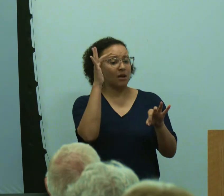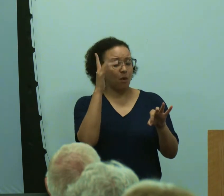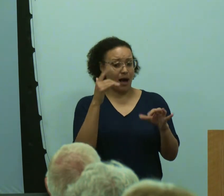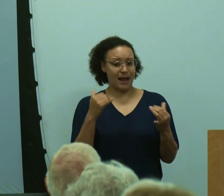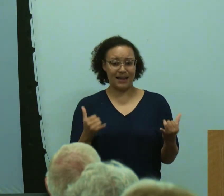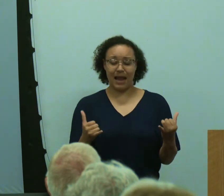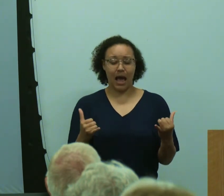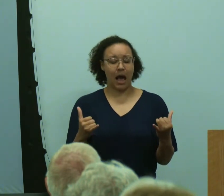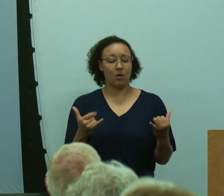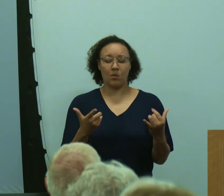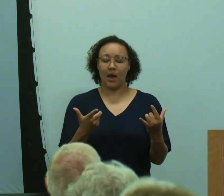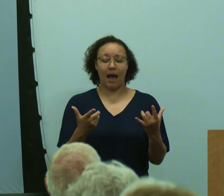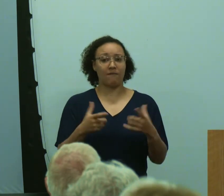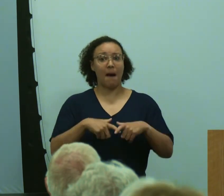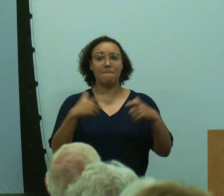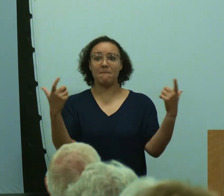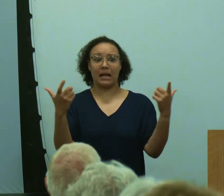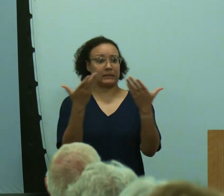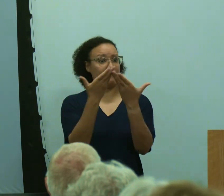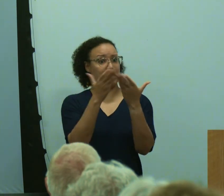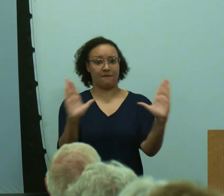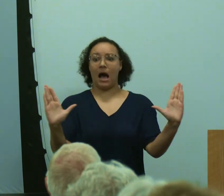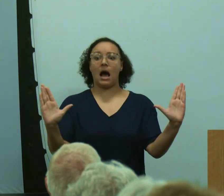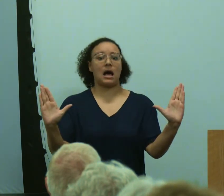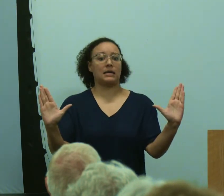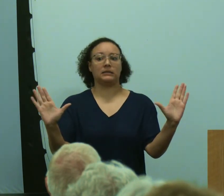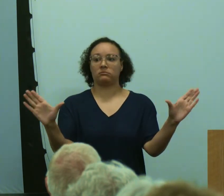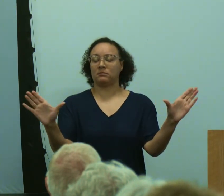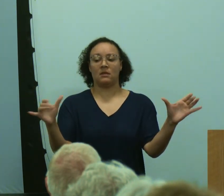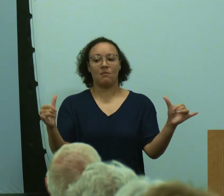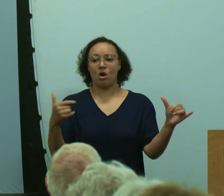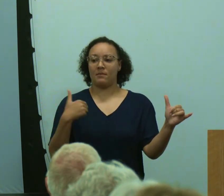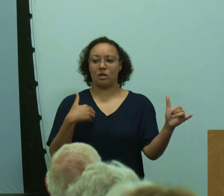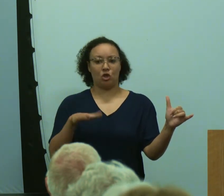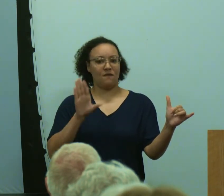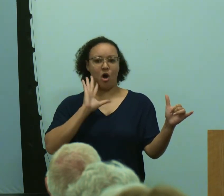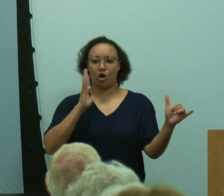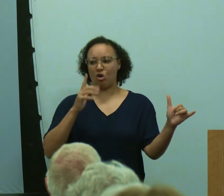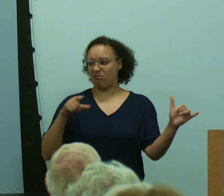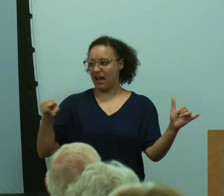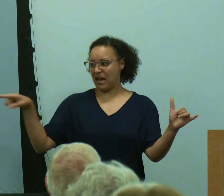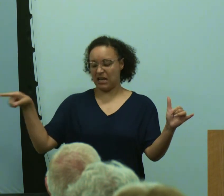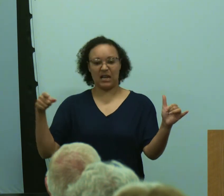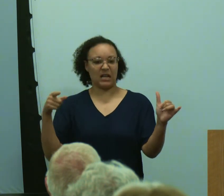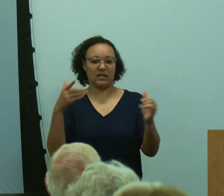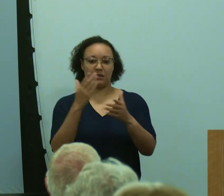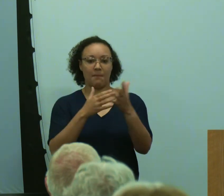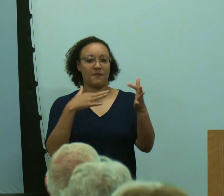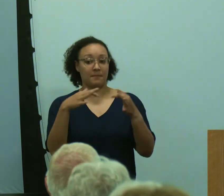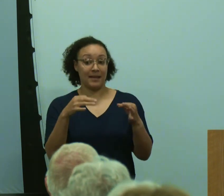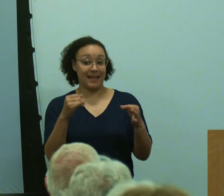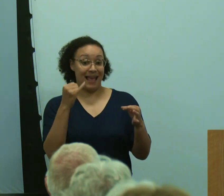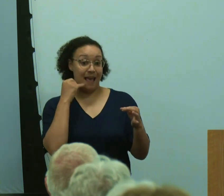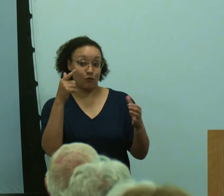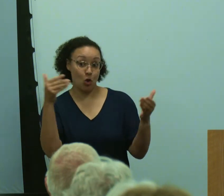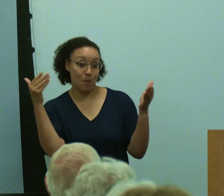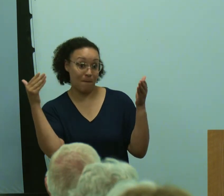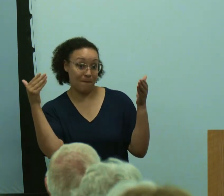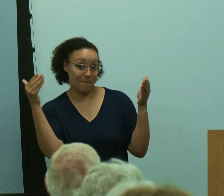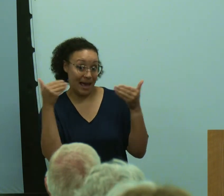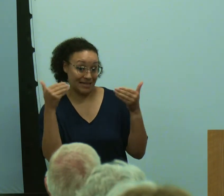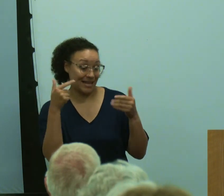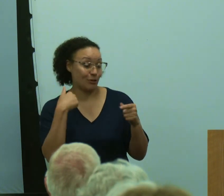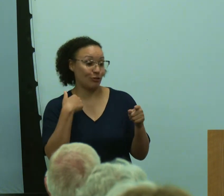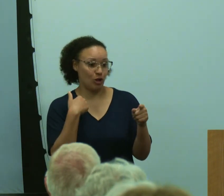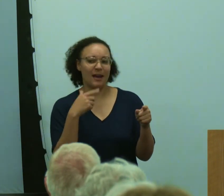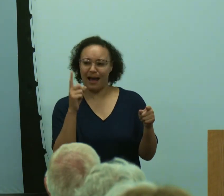significant political divide. We've already heard that from some of the experts that have discussed this, and if you're paying attention, as I imagine everyone in